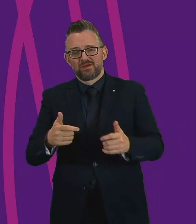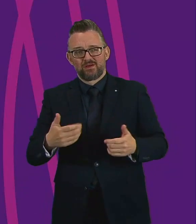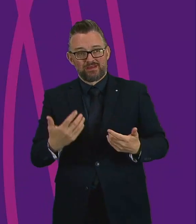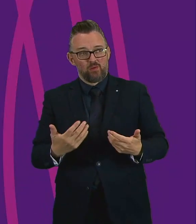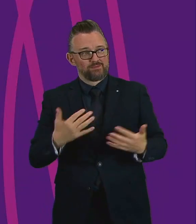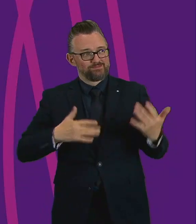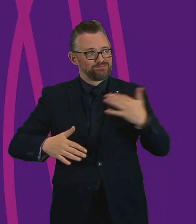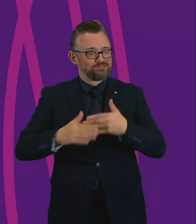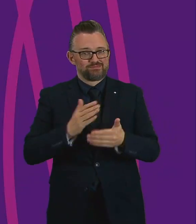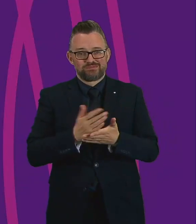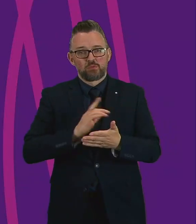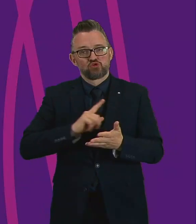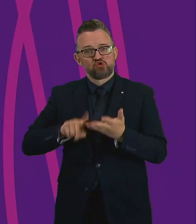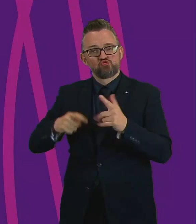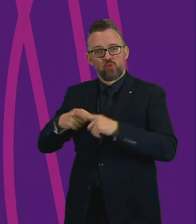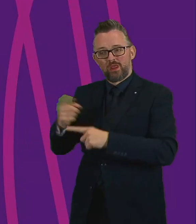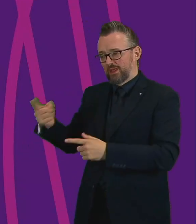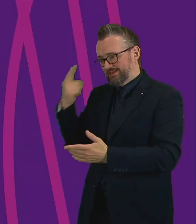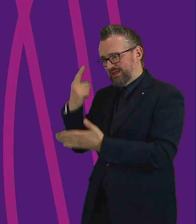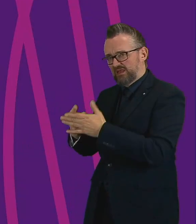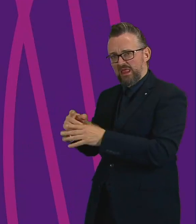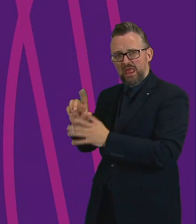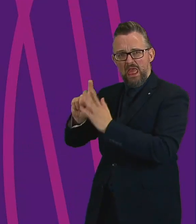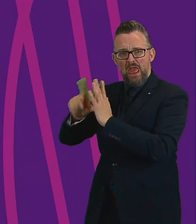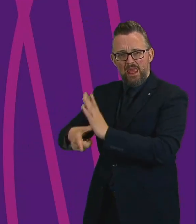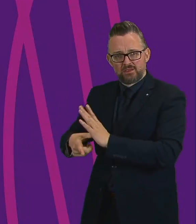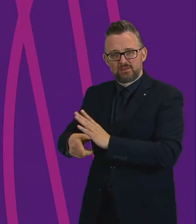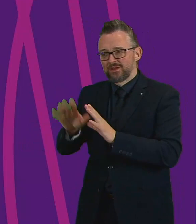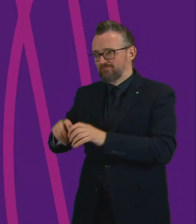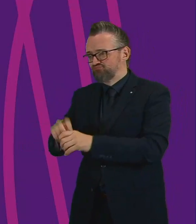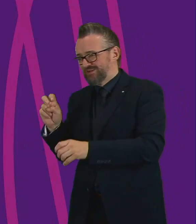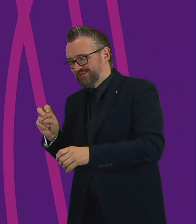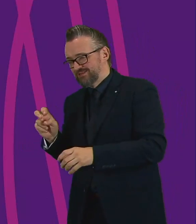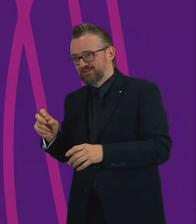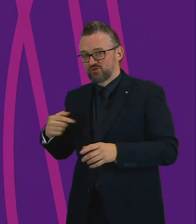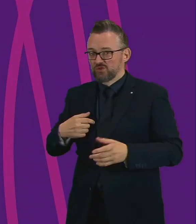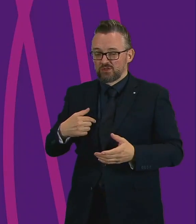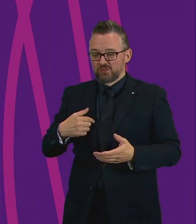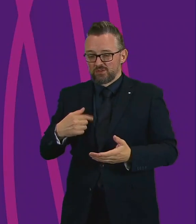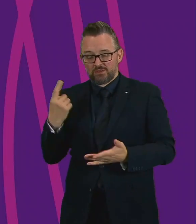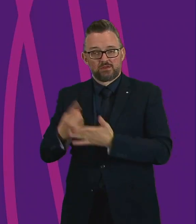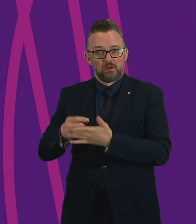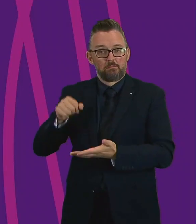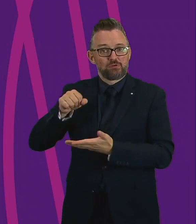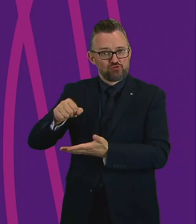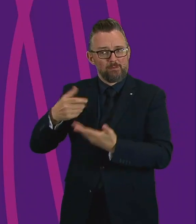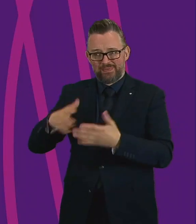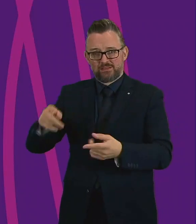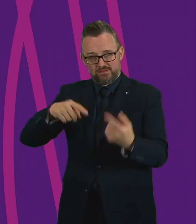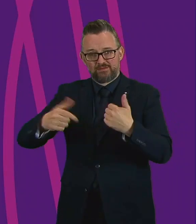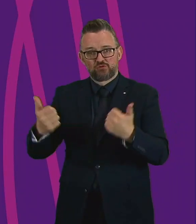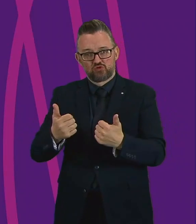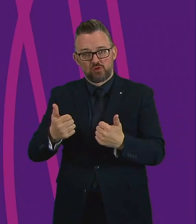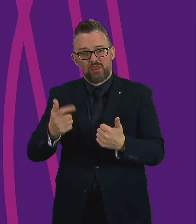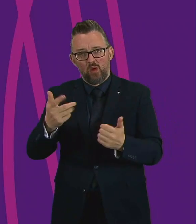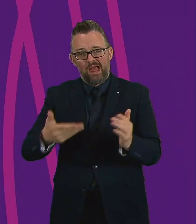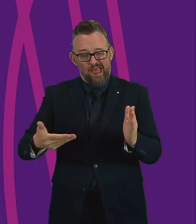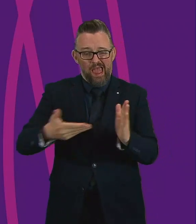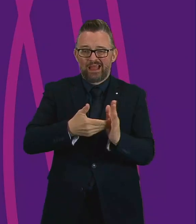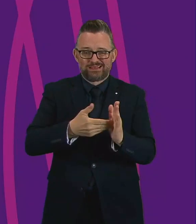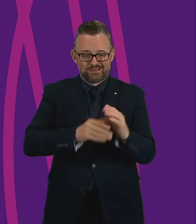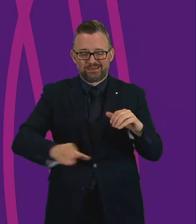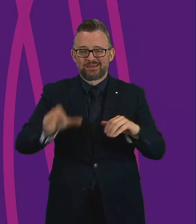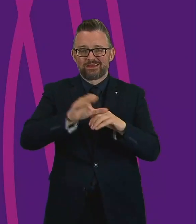uncertainty, a lateness of the UK budget, Brexit, and adjustments to forecast revenues. Now to add, COVID-19